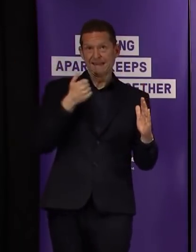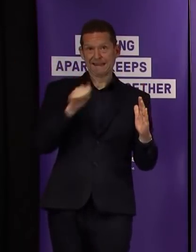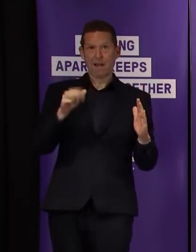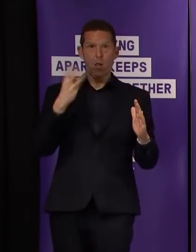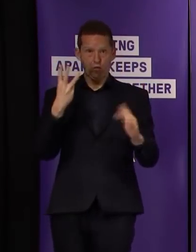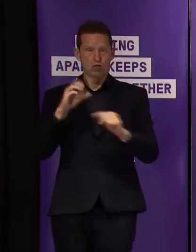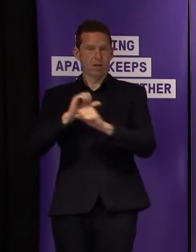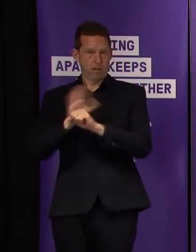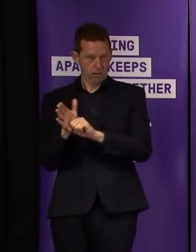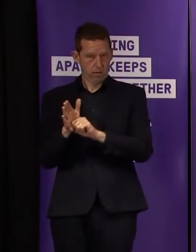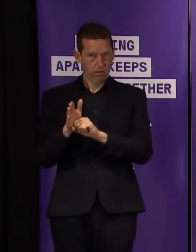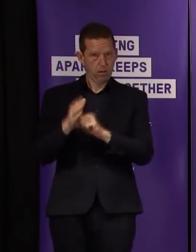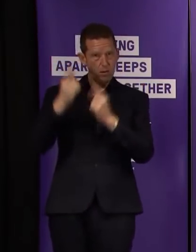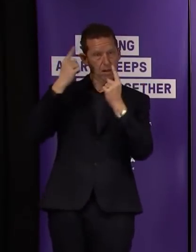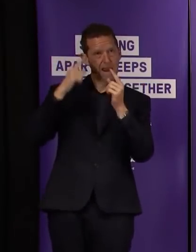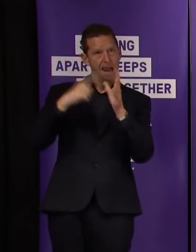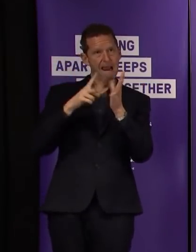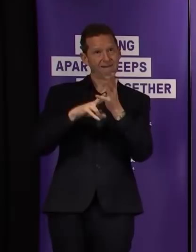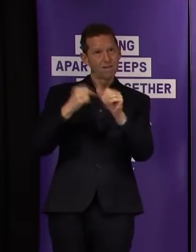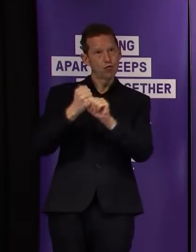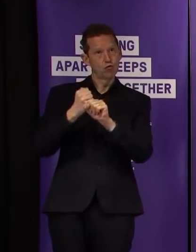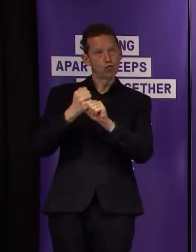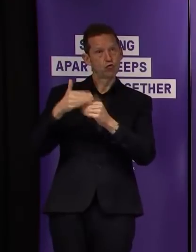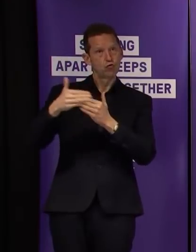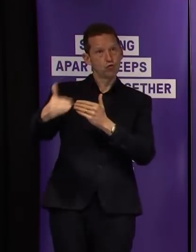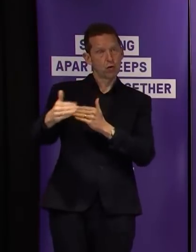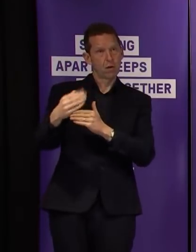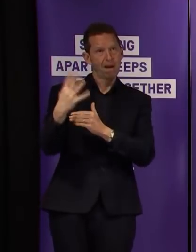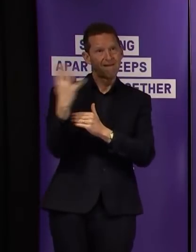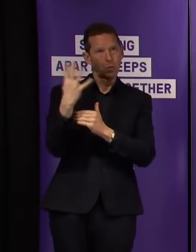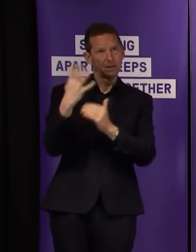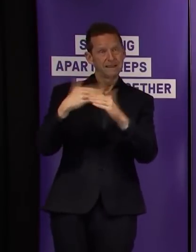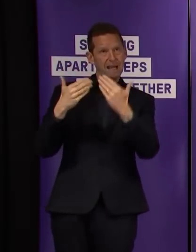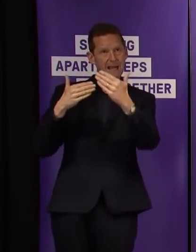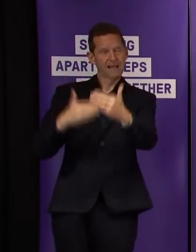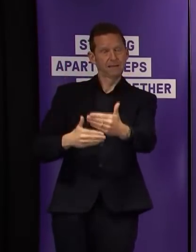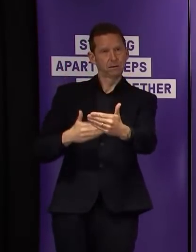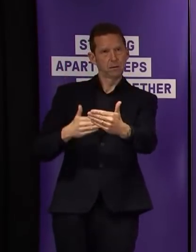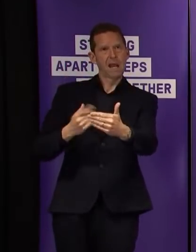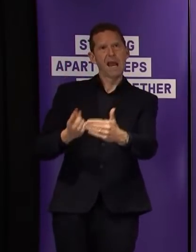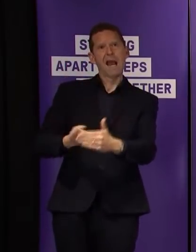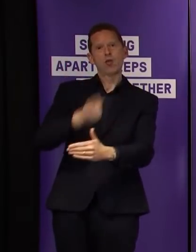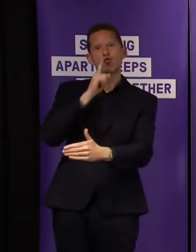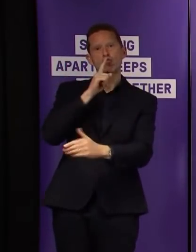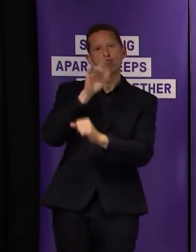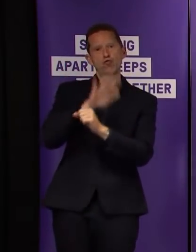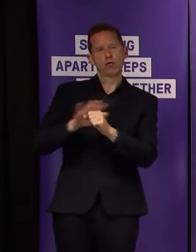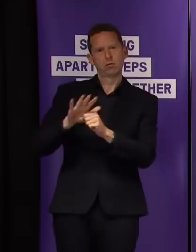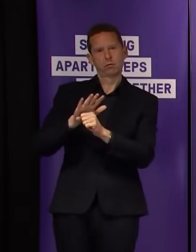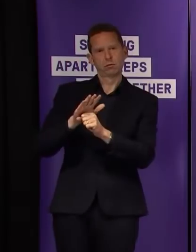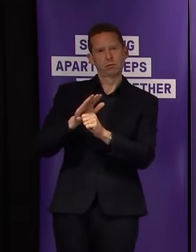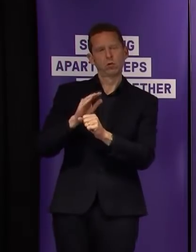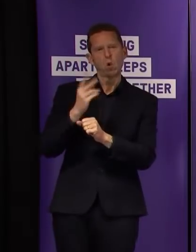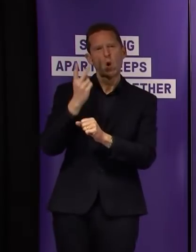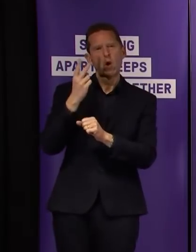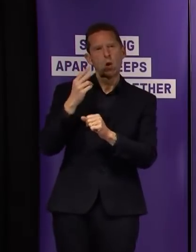average over the 14-day period is 100 odd, so 25 is a reasonable interval. I would have thought that if we could